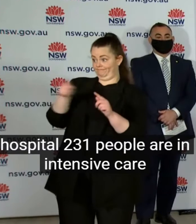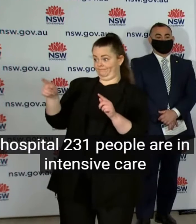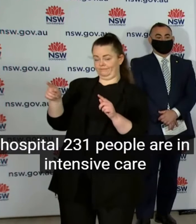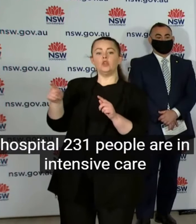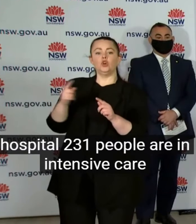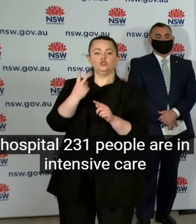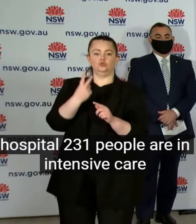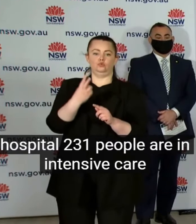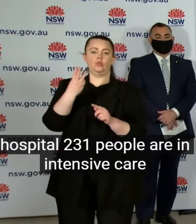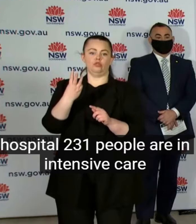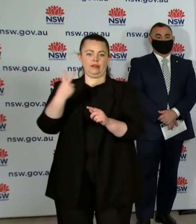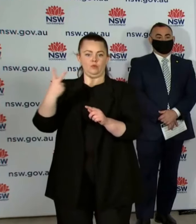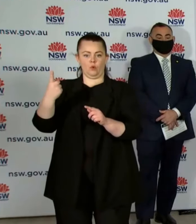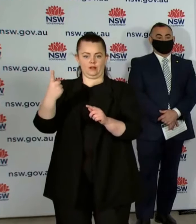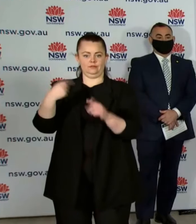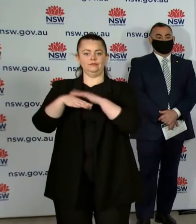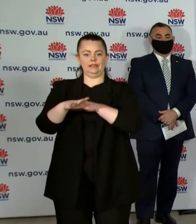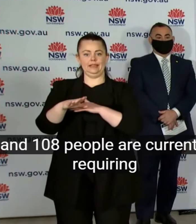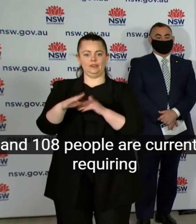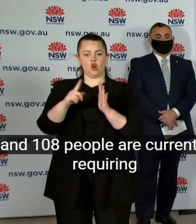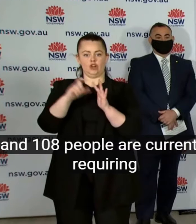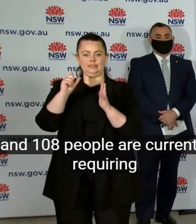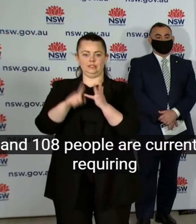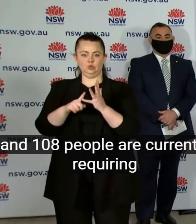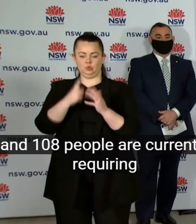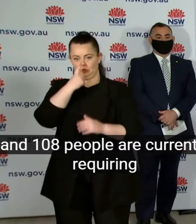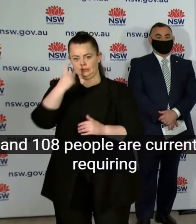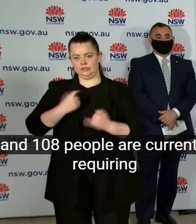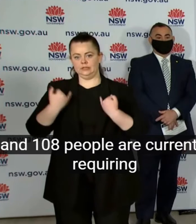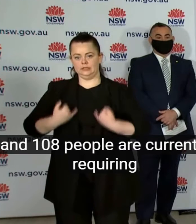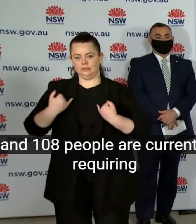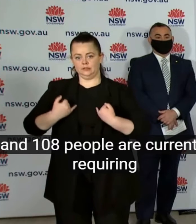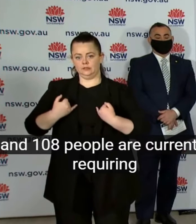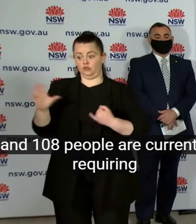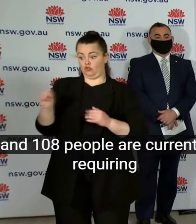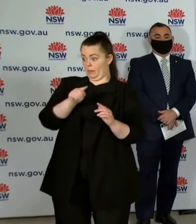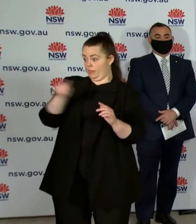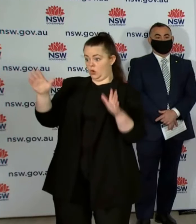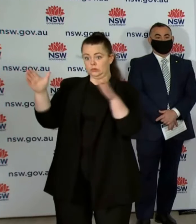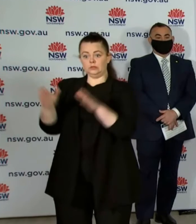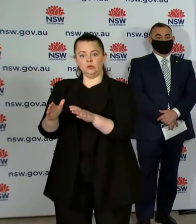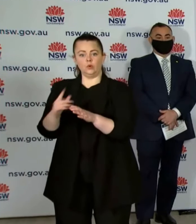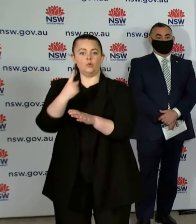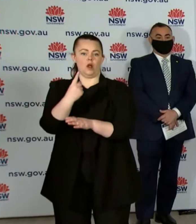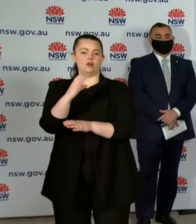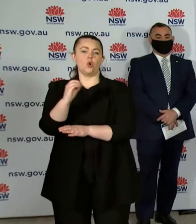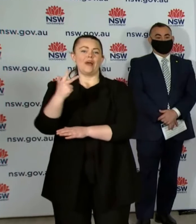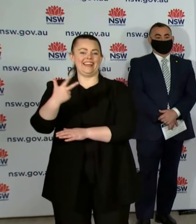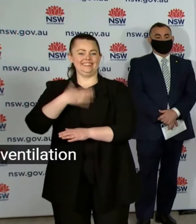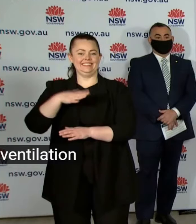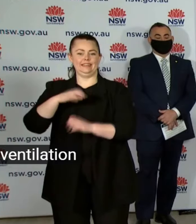231 people are in intensive care, and 108 people are currently requiring